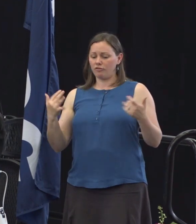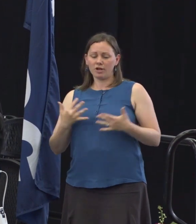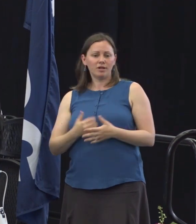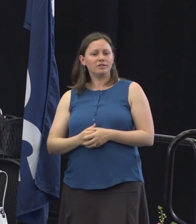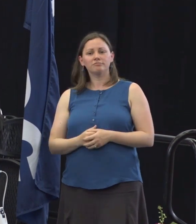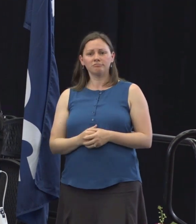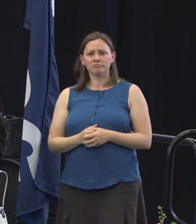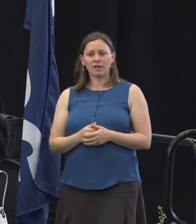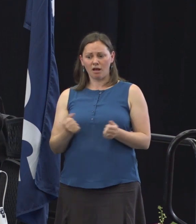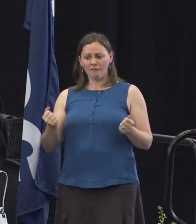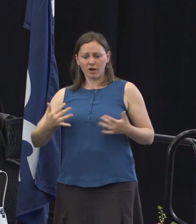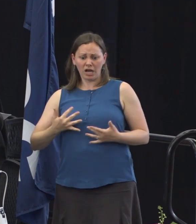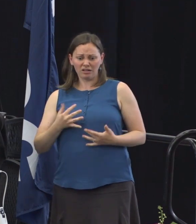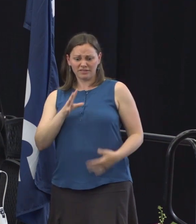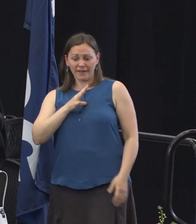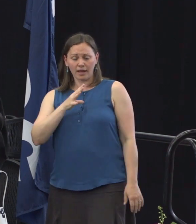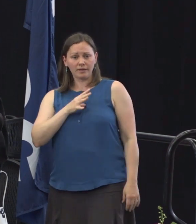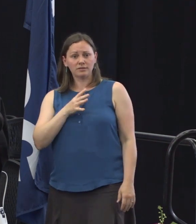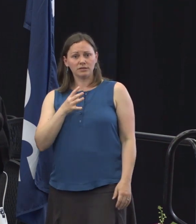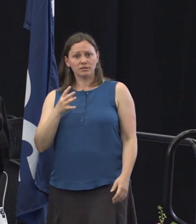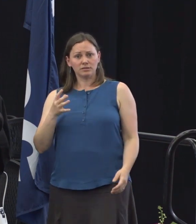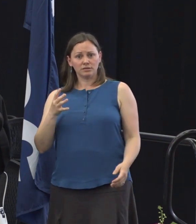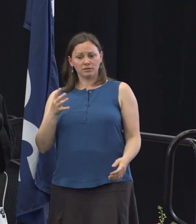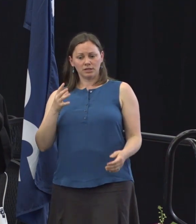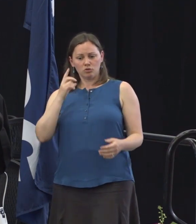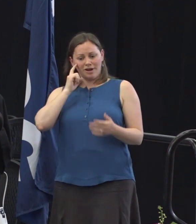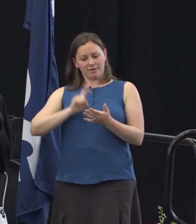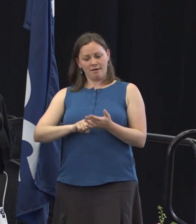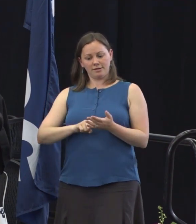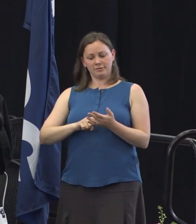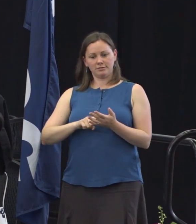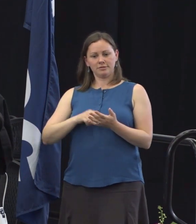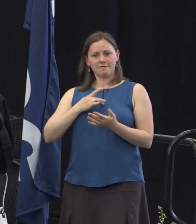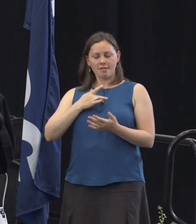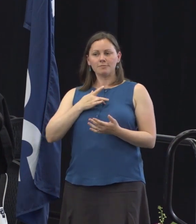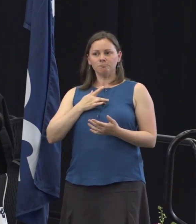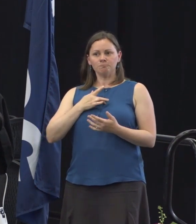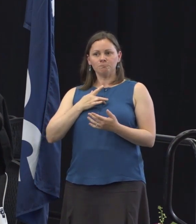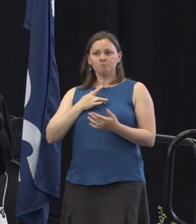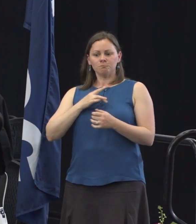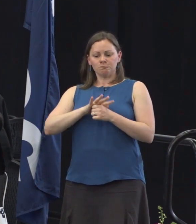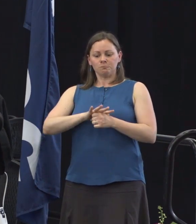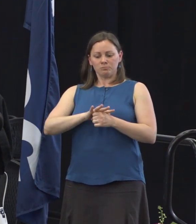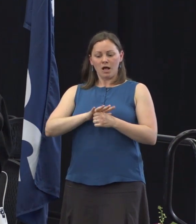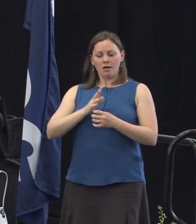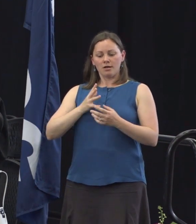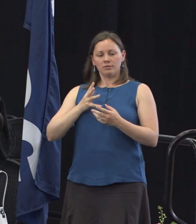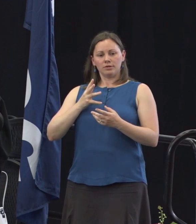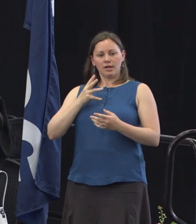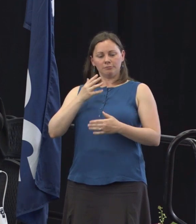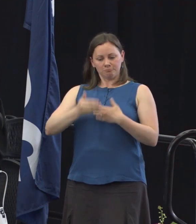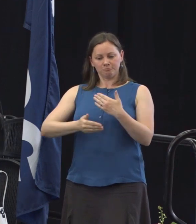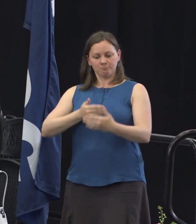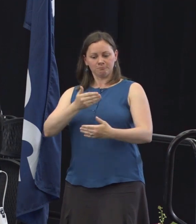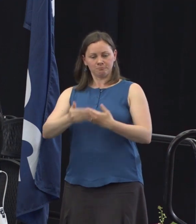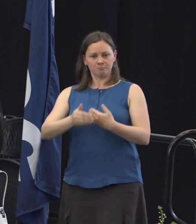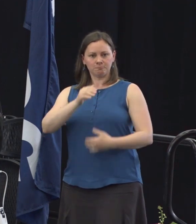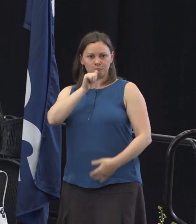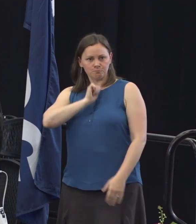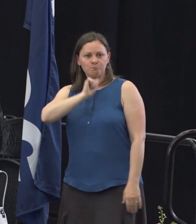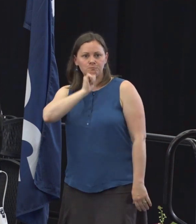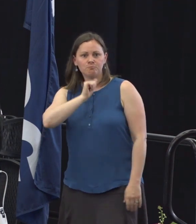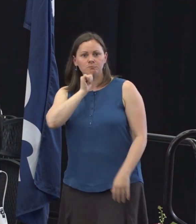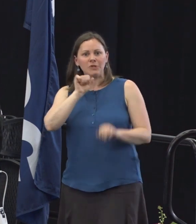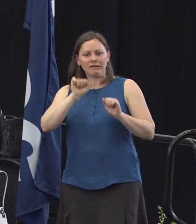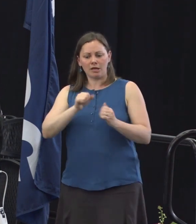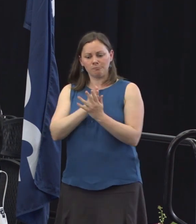be afraid, because without pushing ourselves, we will have a harder time experiencing growth. Let's not hide behind our personal walls